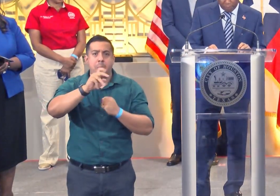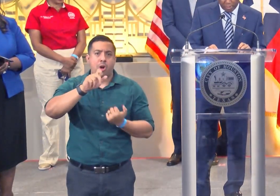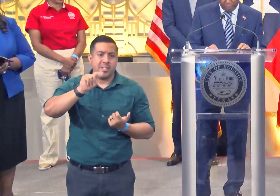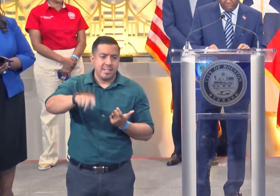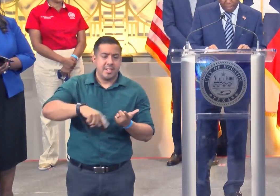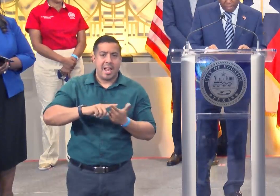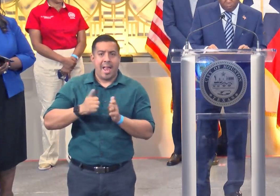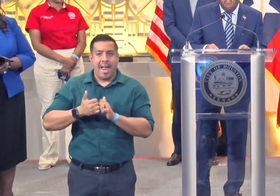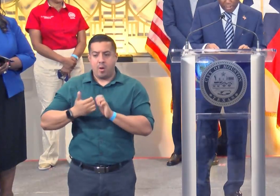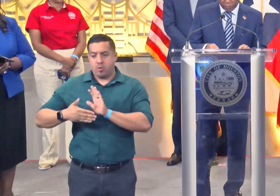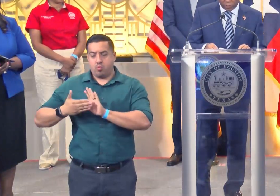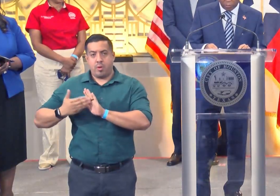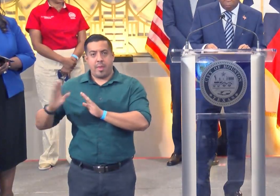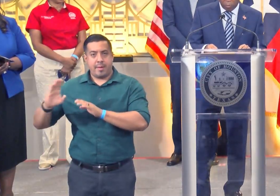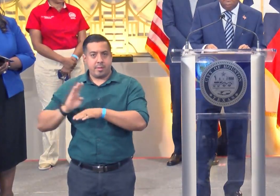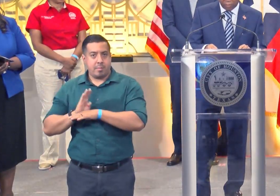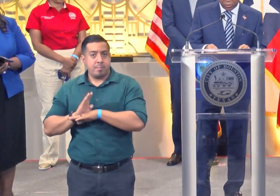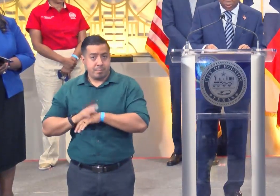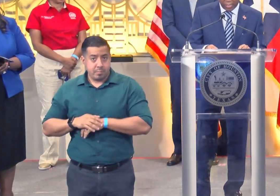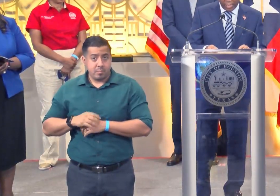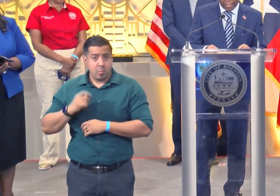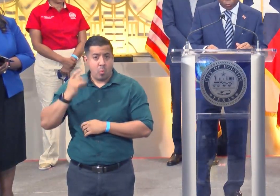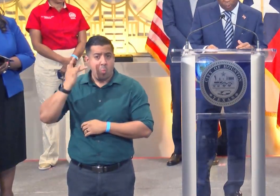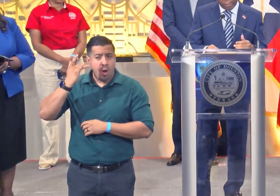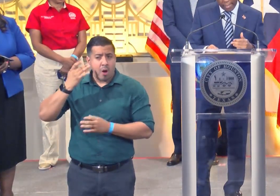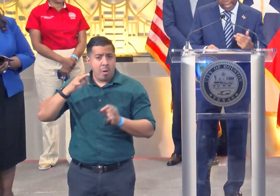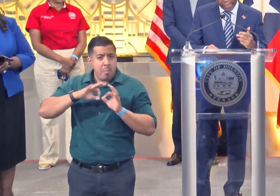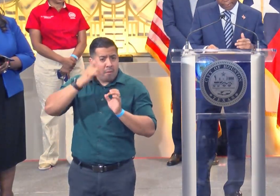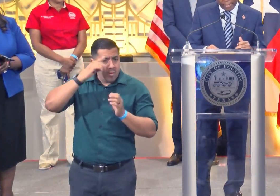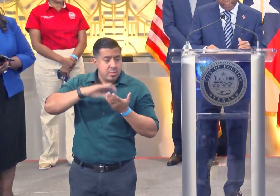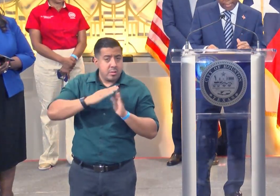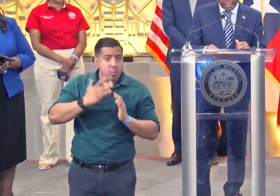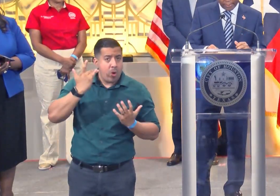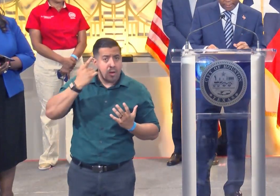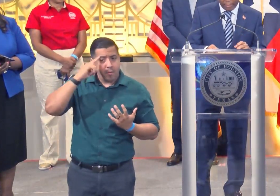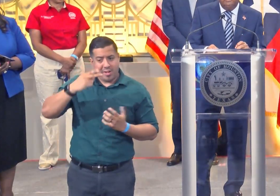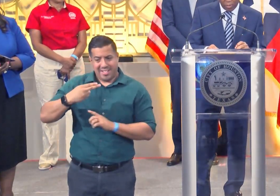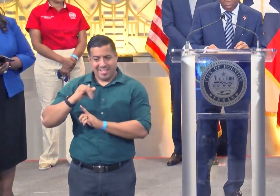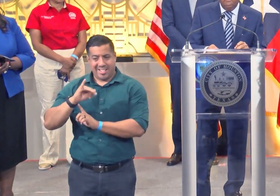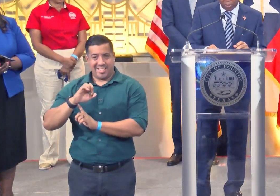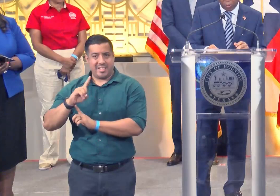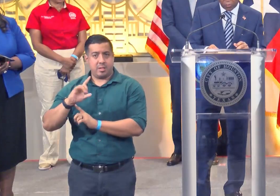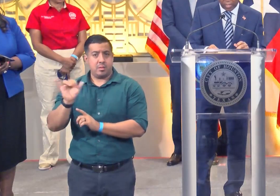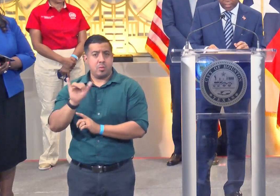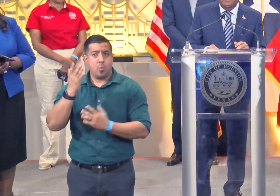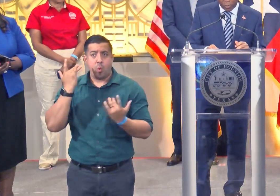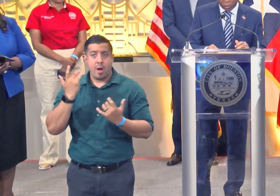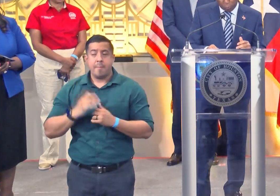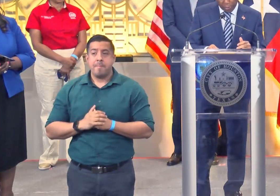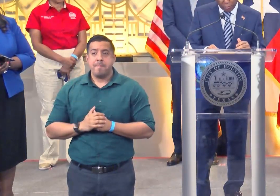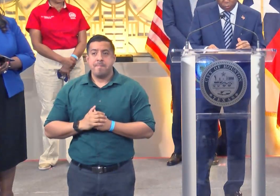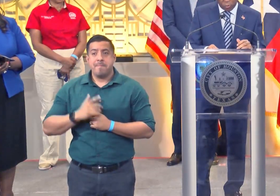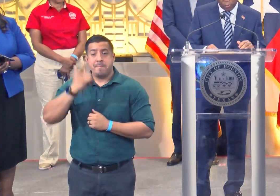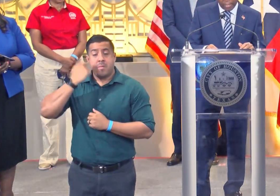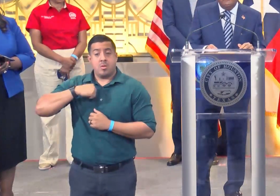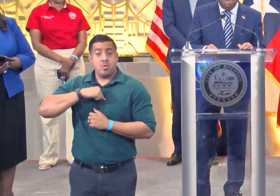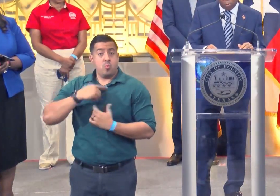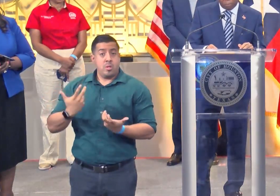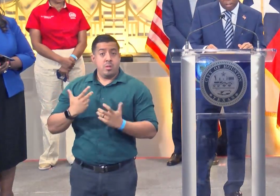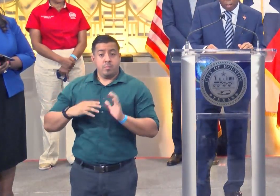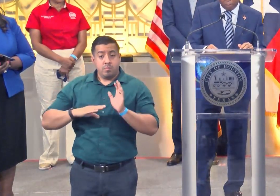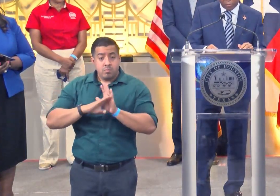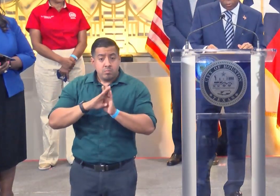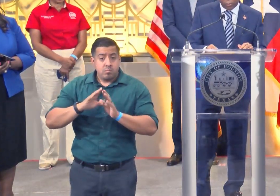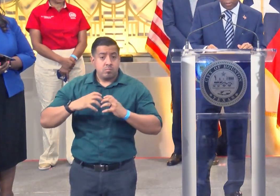a company. And why is this important for the city as well as HISD? Because as we sprint to create